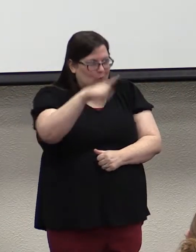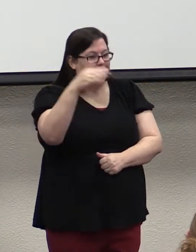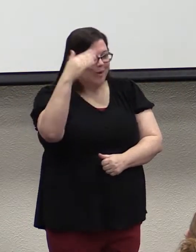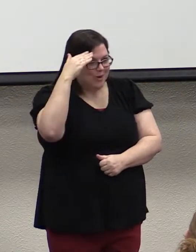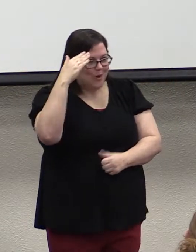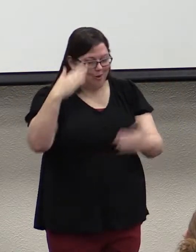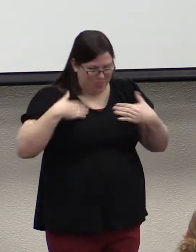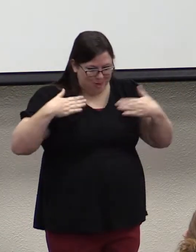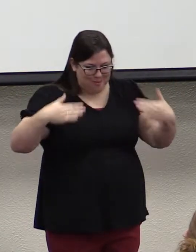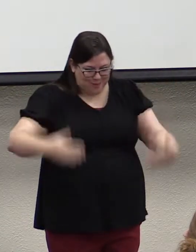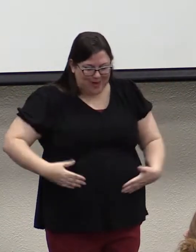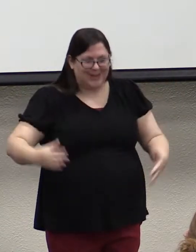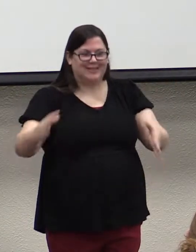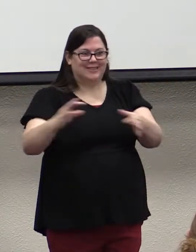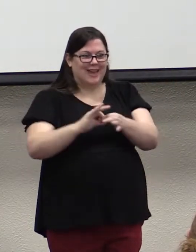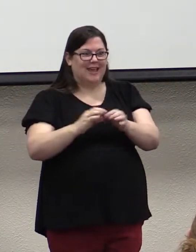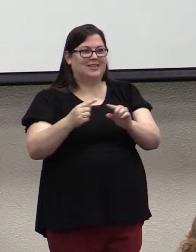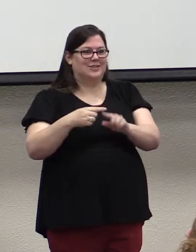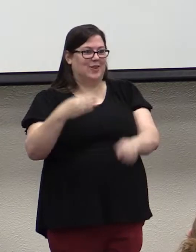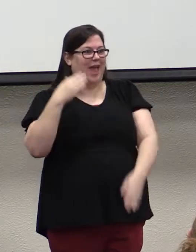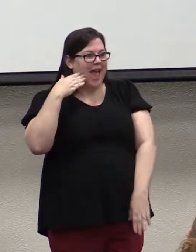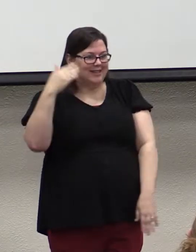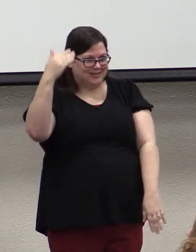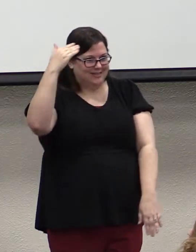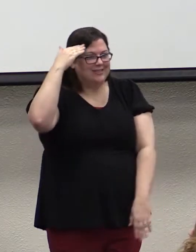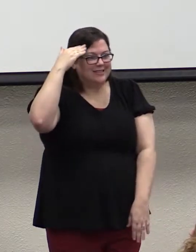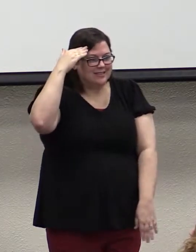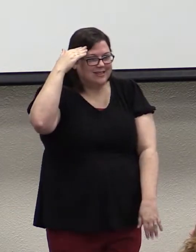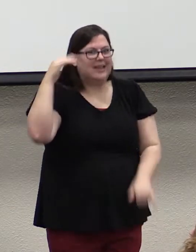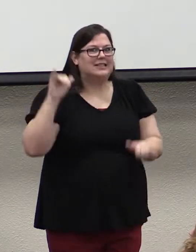Stay connected to the body because the body is connected to the head.